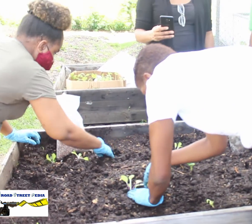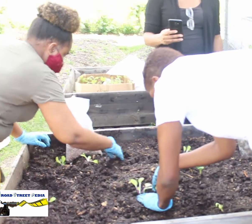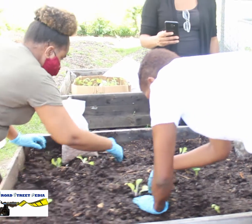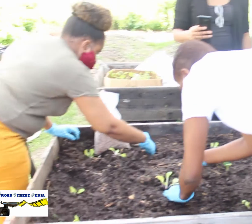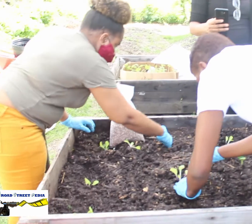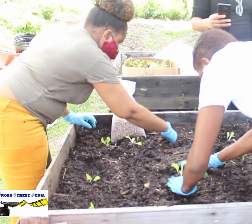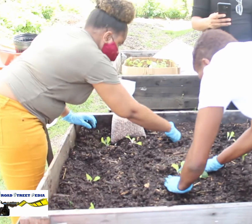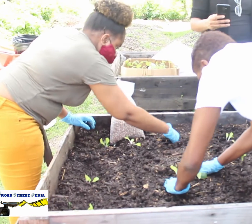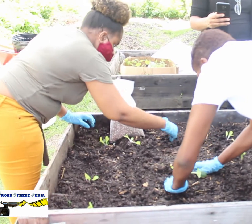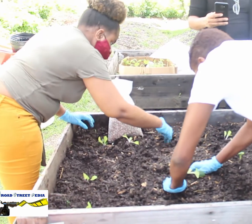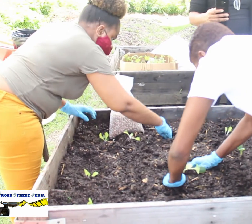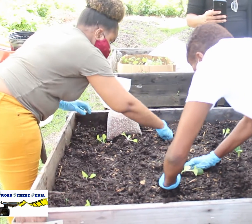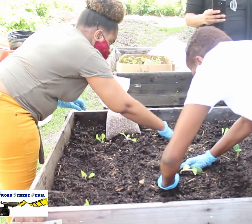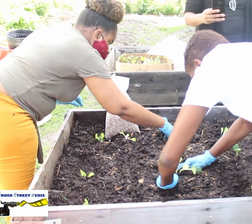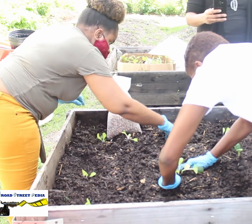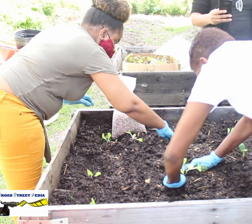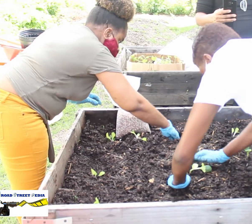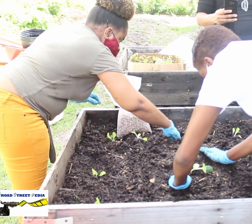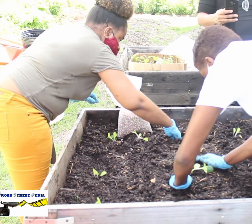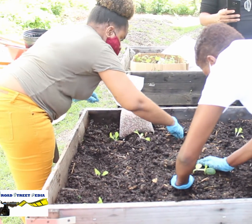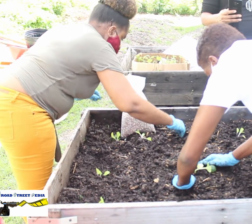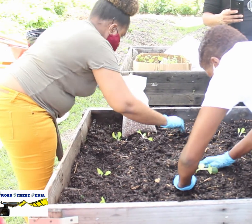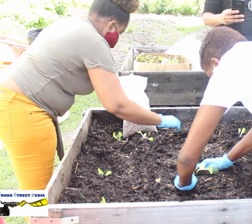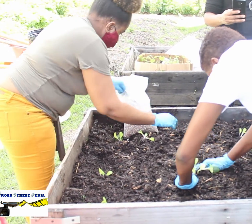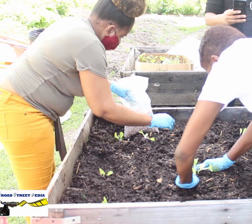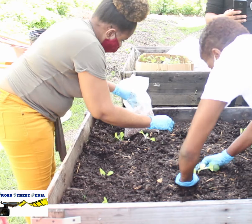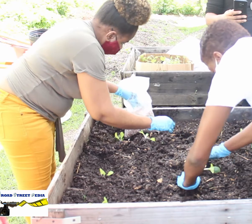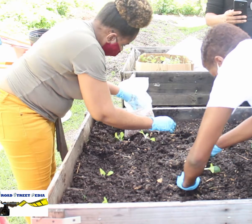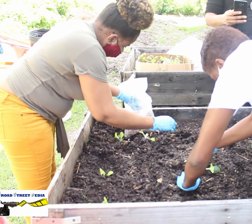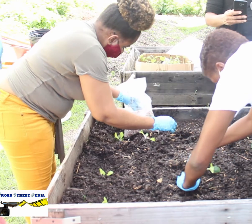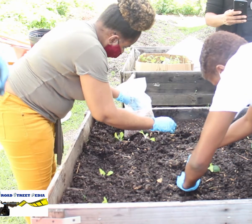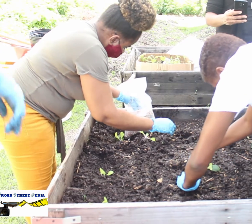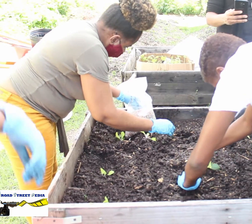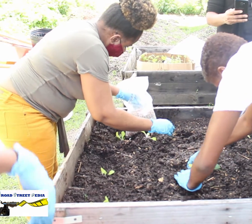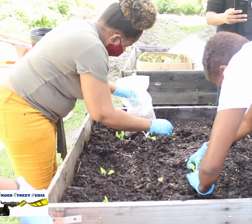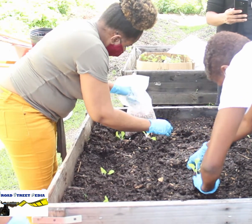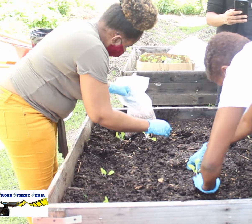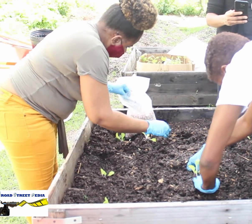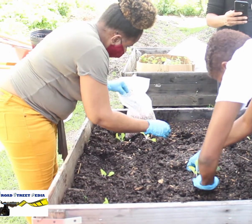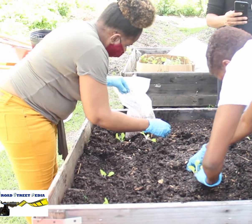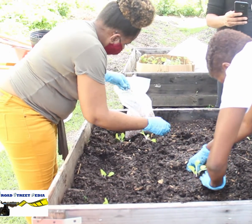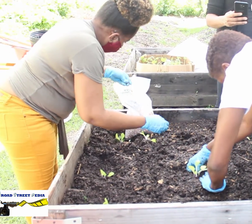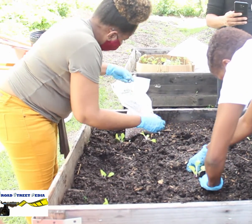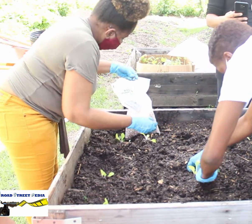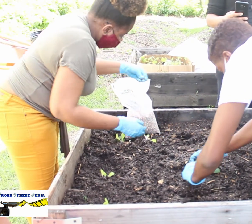That's nice. Very nice. Wow. I suck.